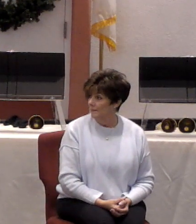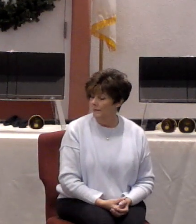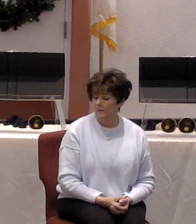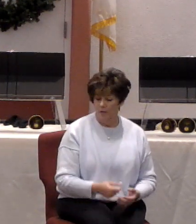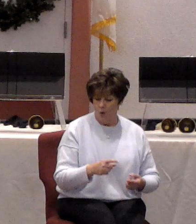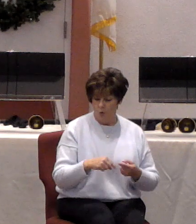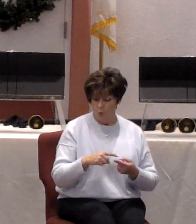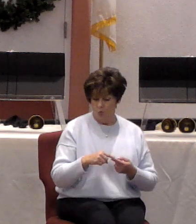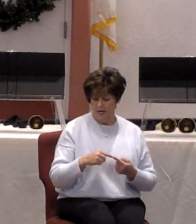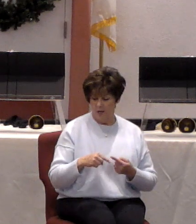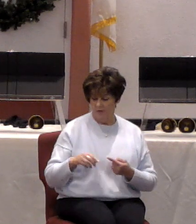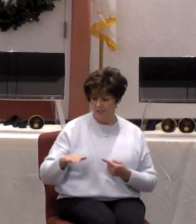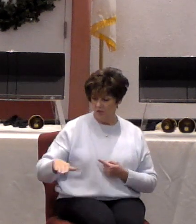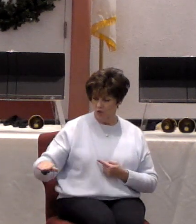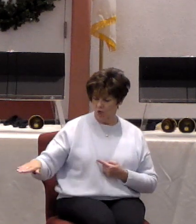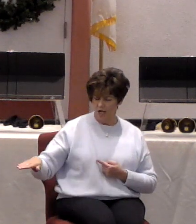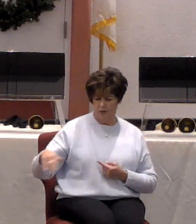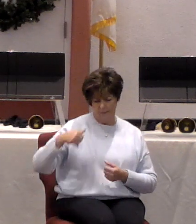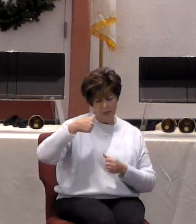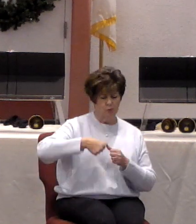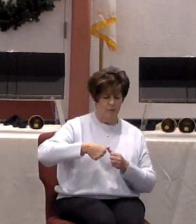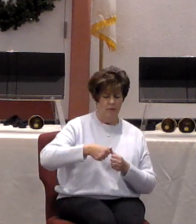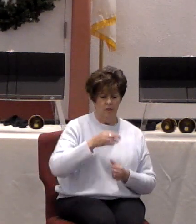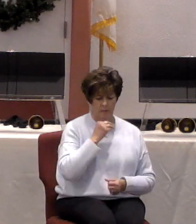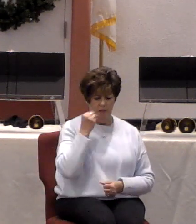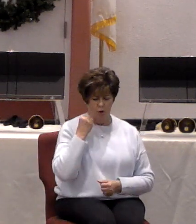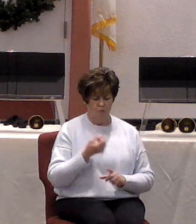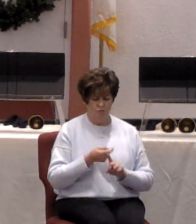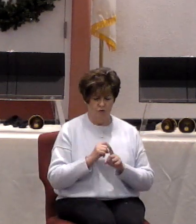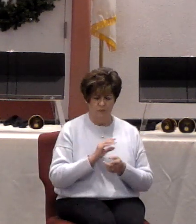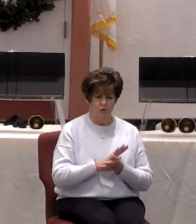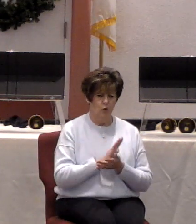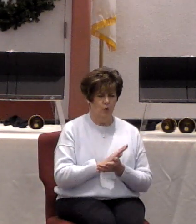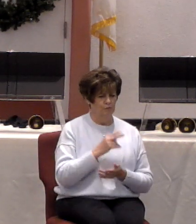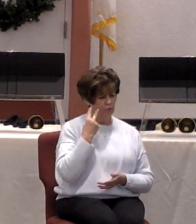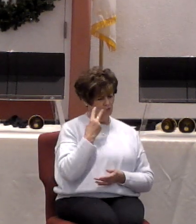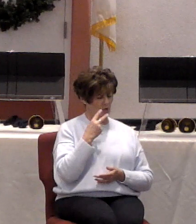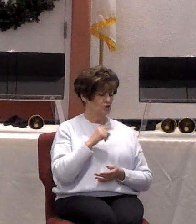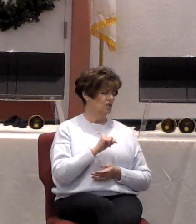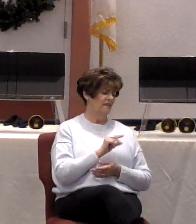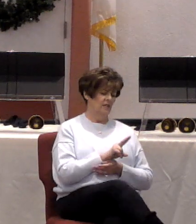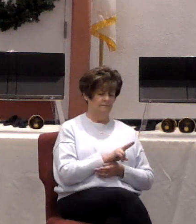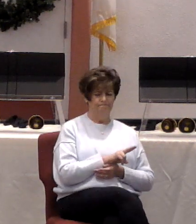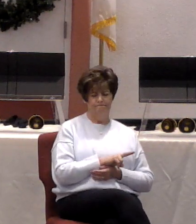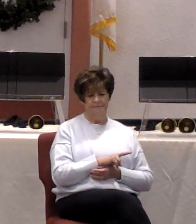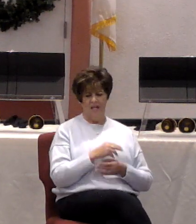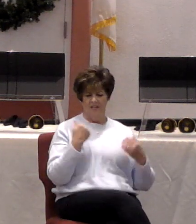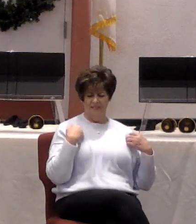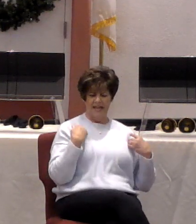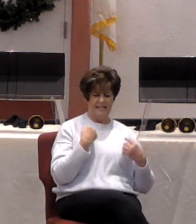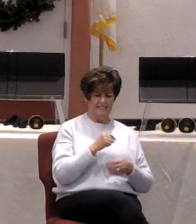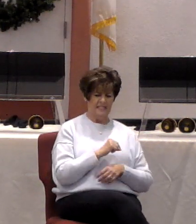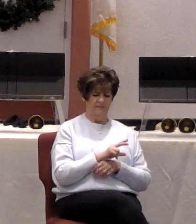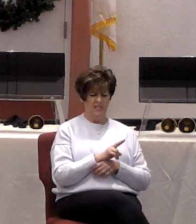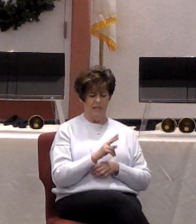When I was a child, I can remember coming home from school and watching TV. And they had this thing on TV back then,